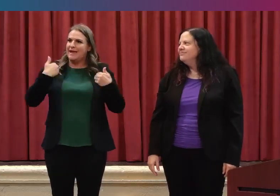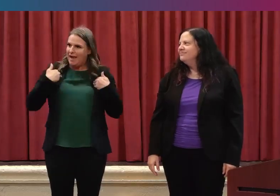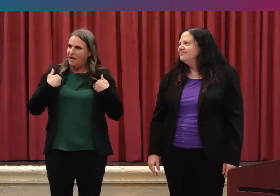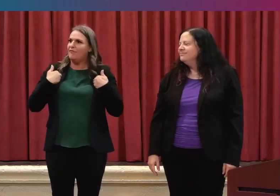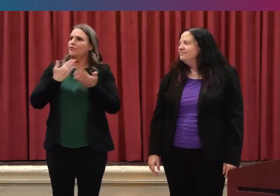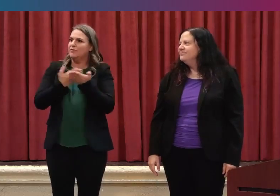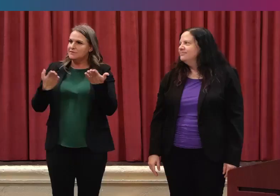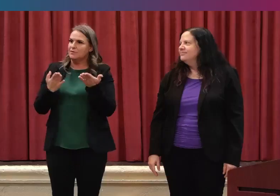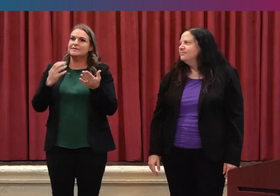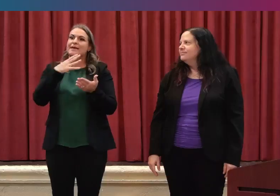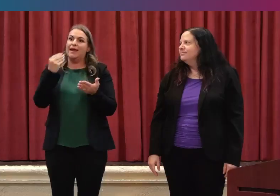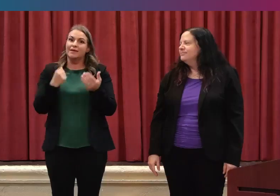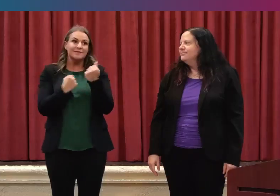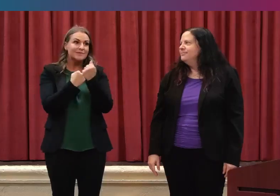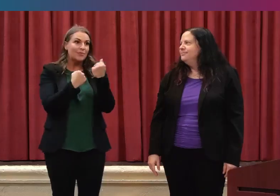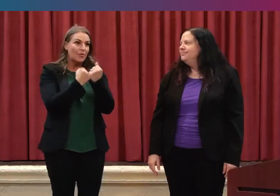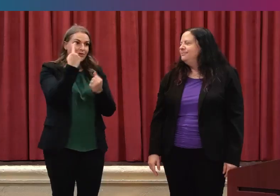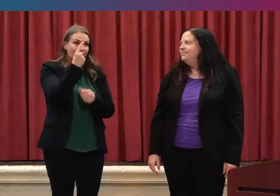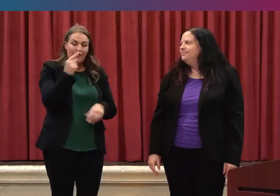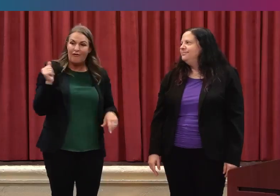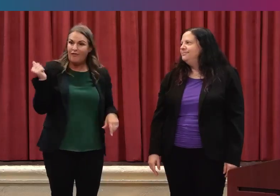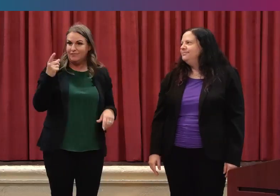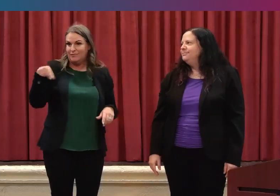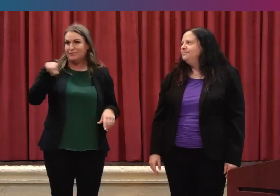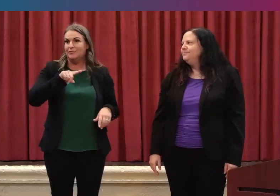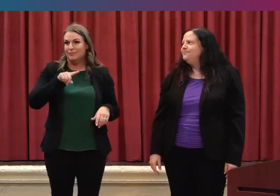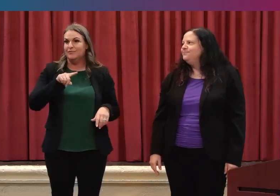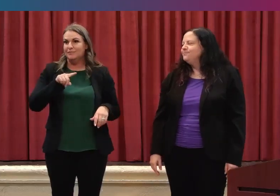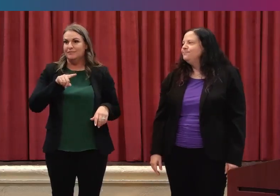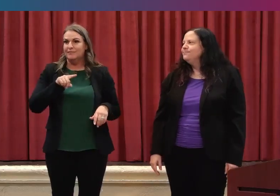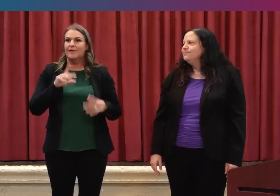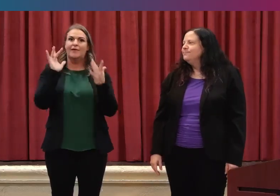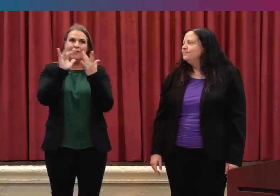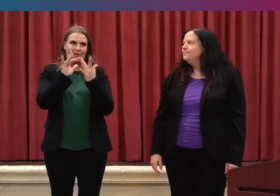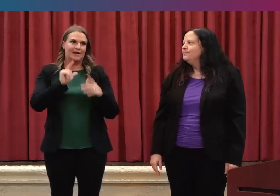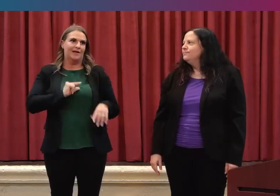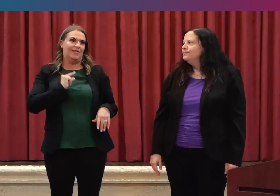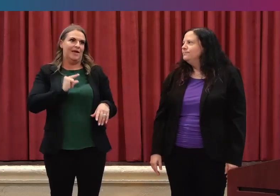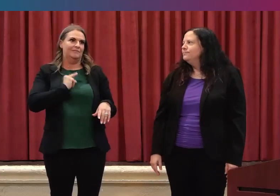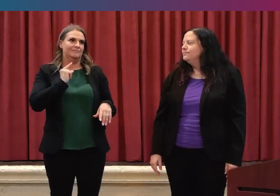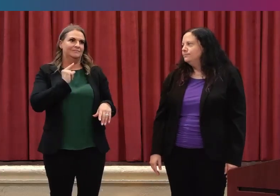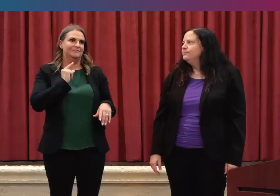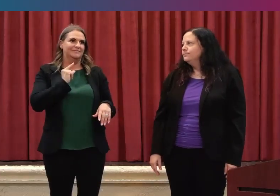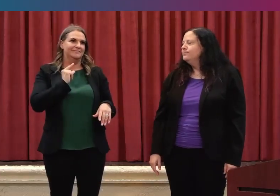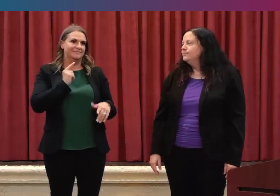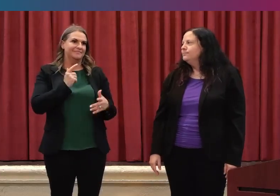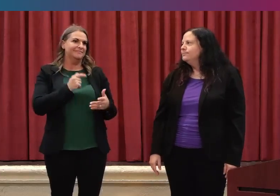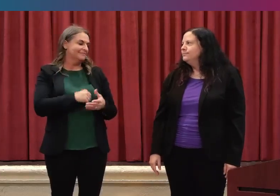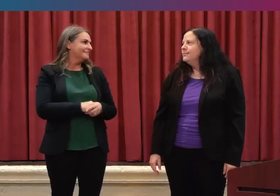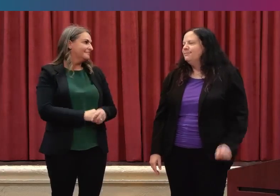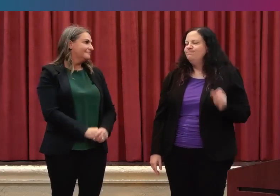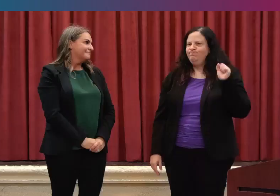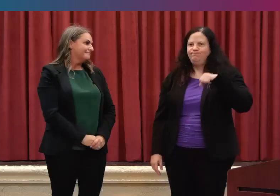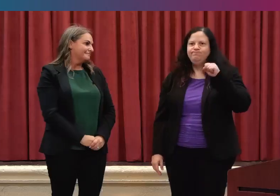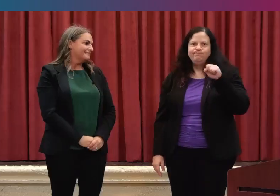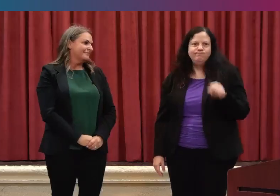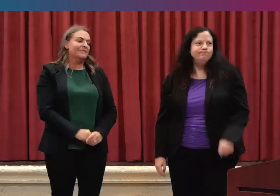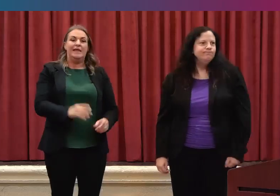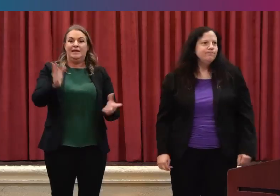Deaf. There's so many resources. We have those resources to share with all of the people.